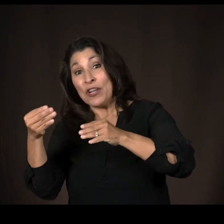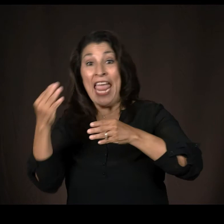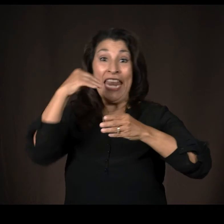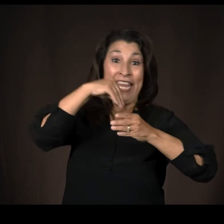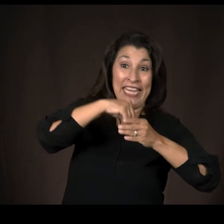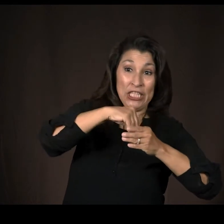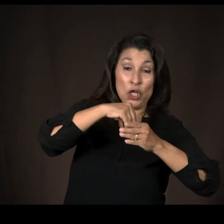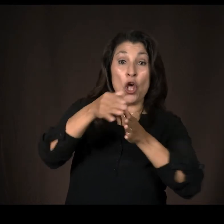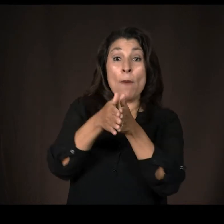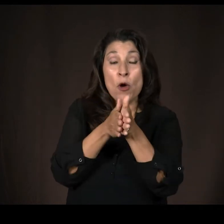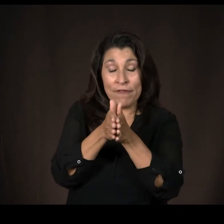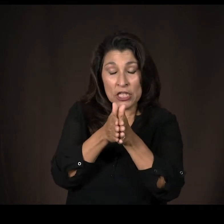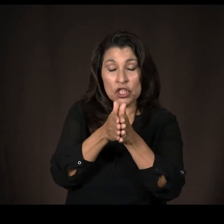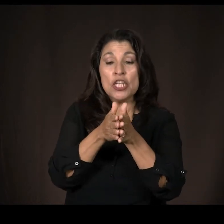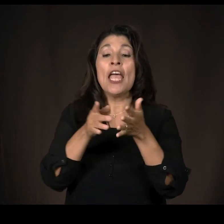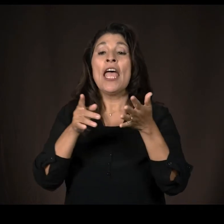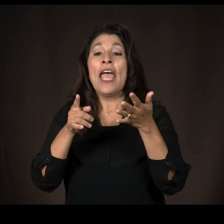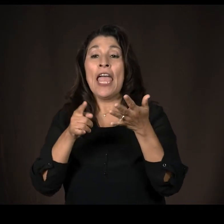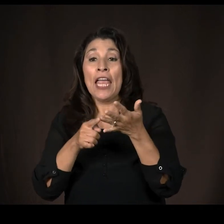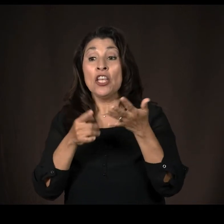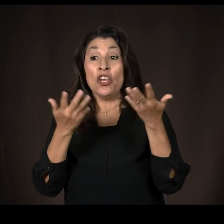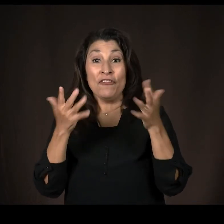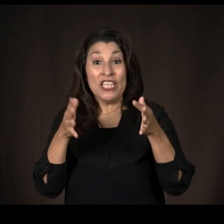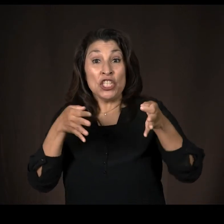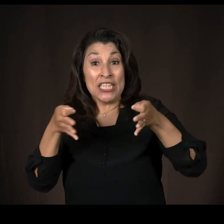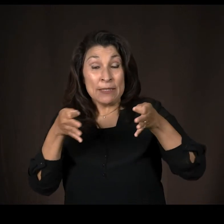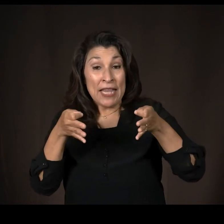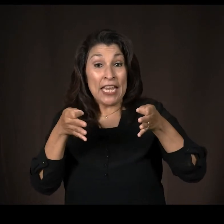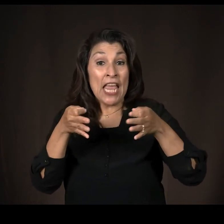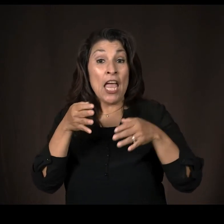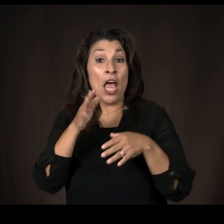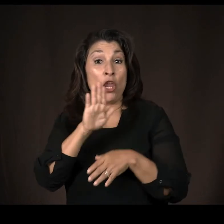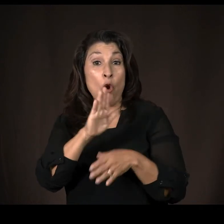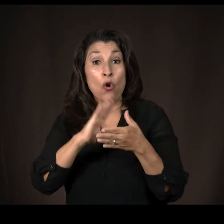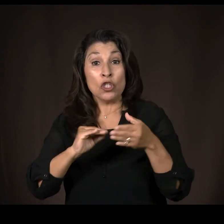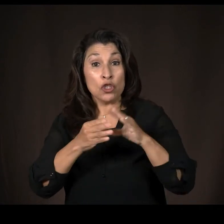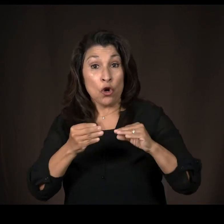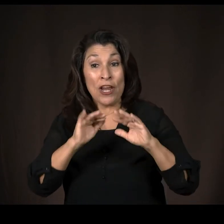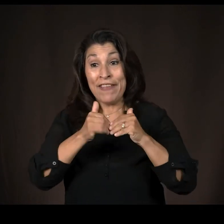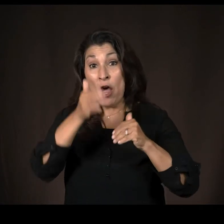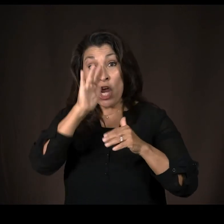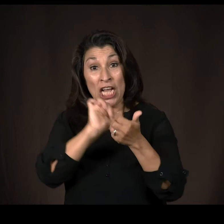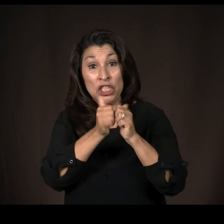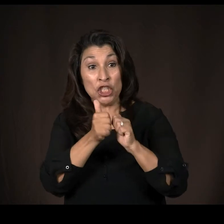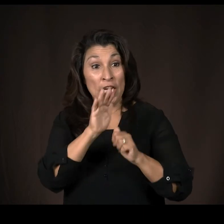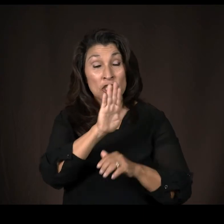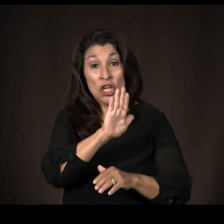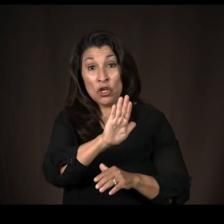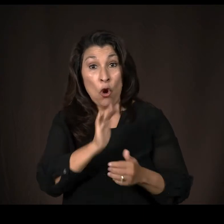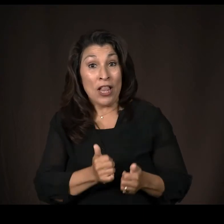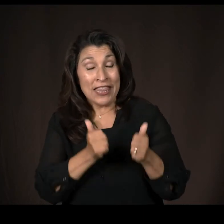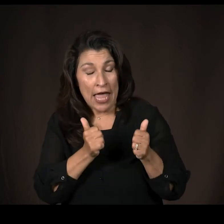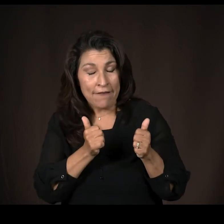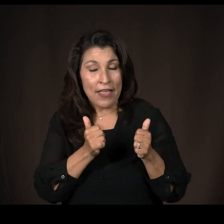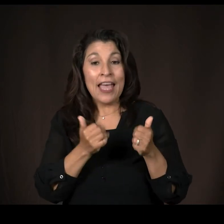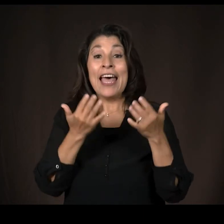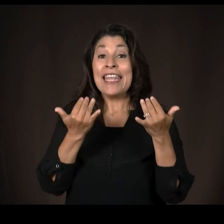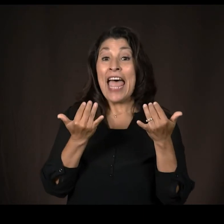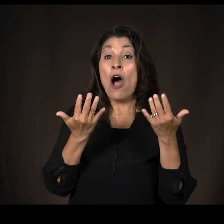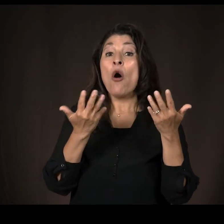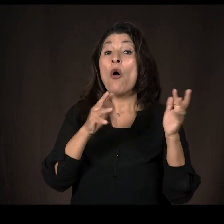personal story of faith and how God's been helping you, you're ready for step 8. Ask for